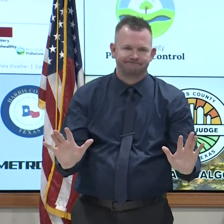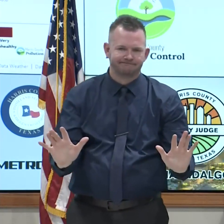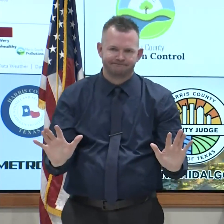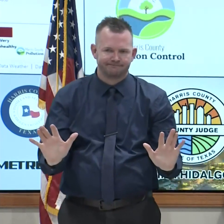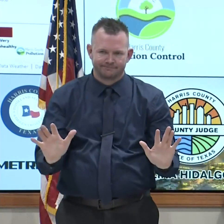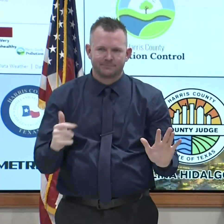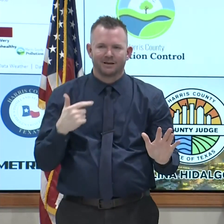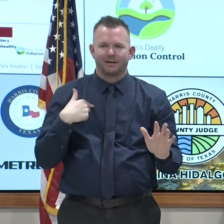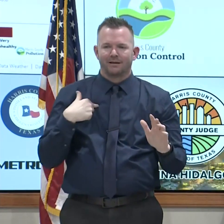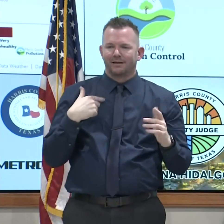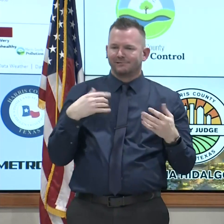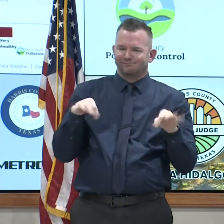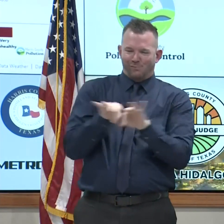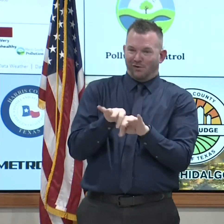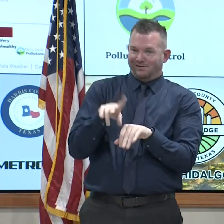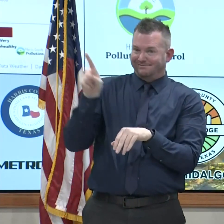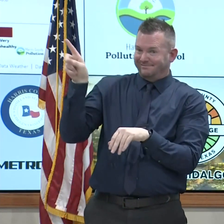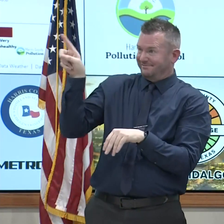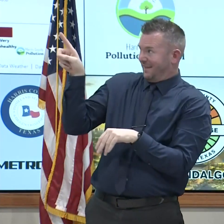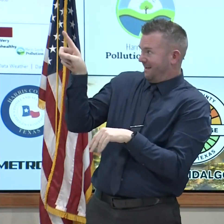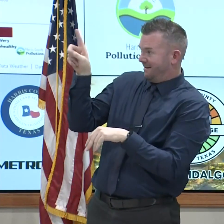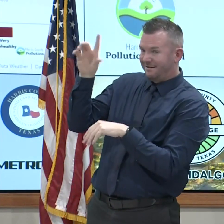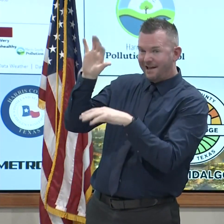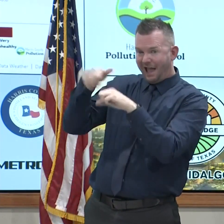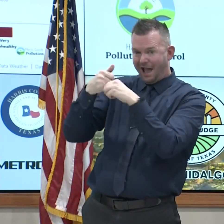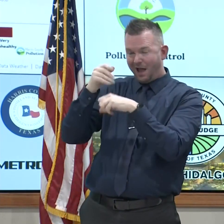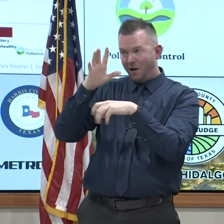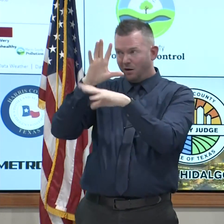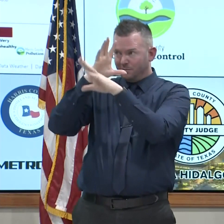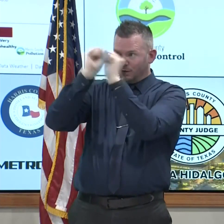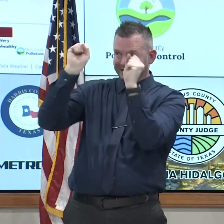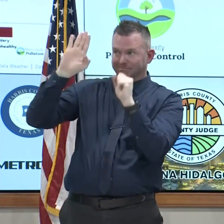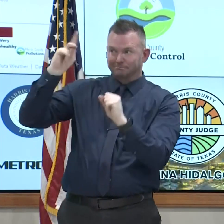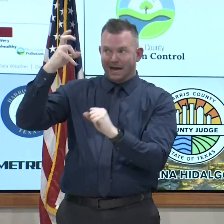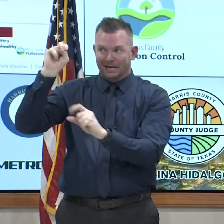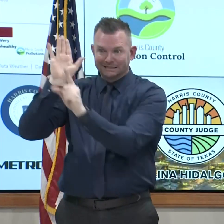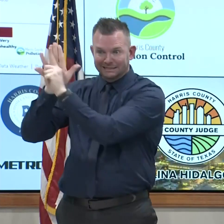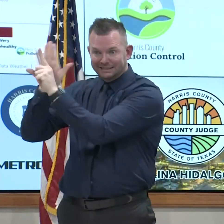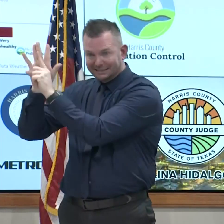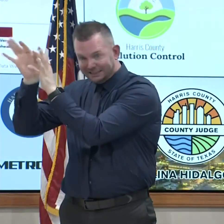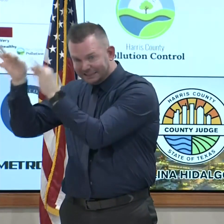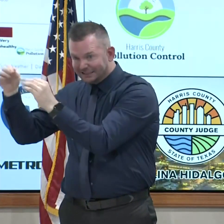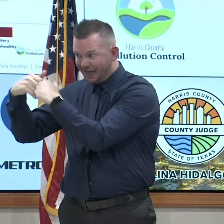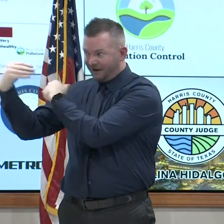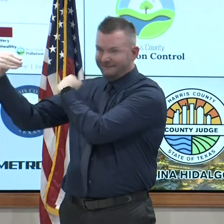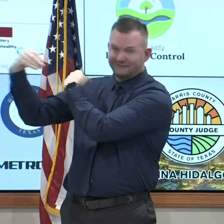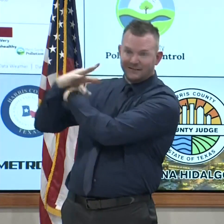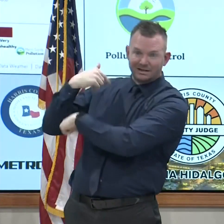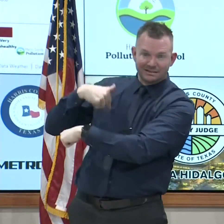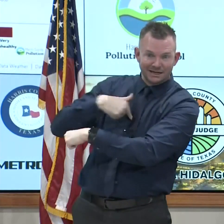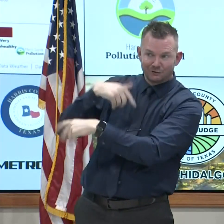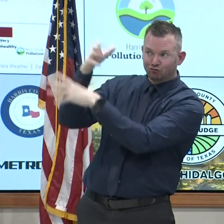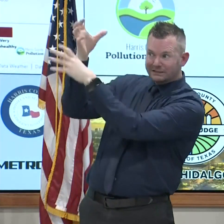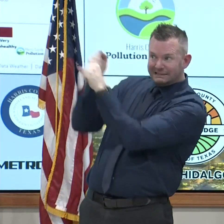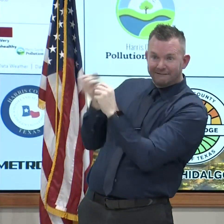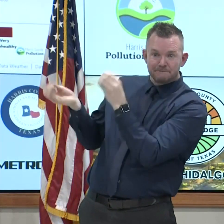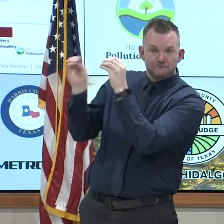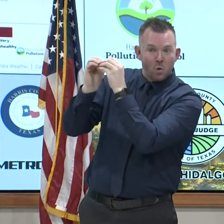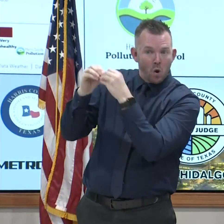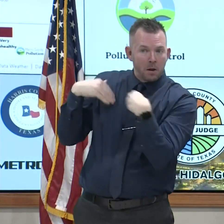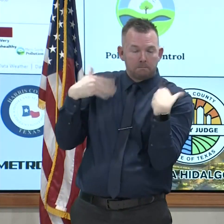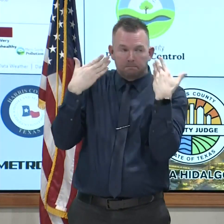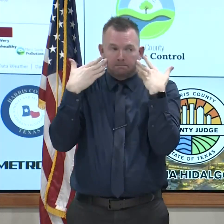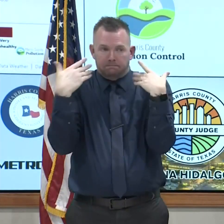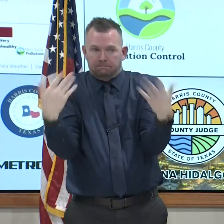understand how President Biden's announcement, for example, of a couple of days ago, if that's going to trickle down to us receiving significantly